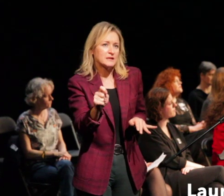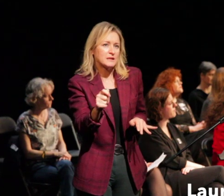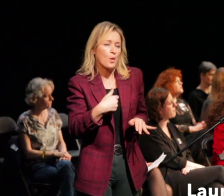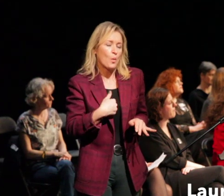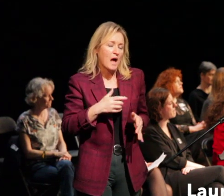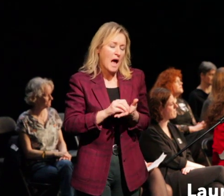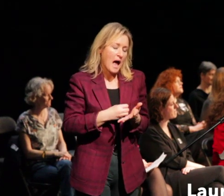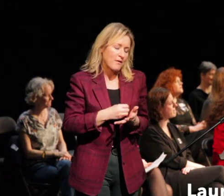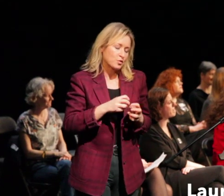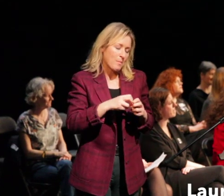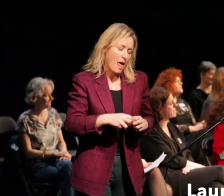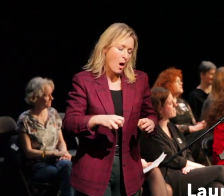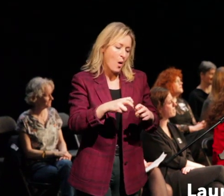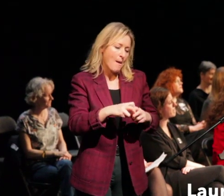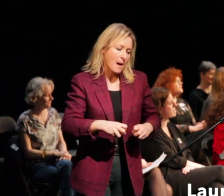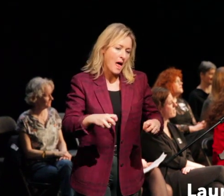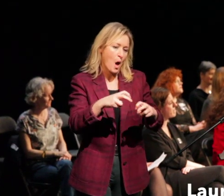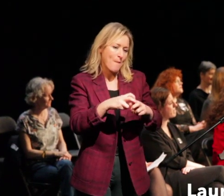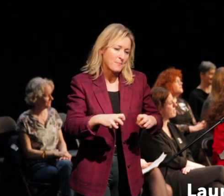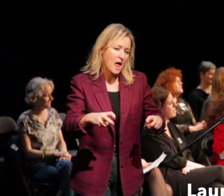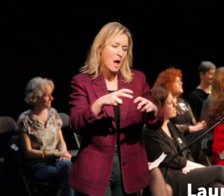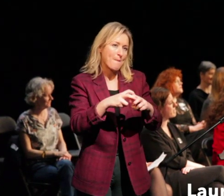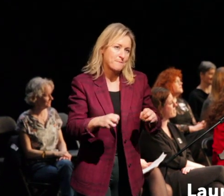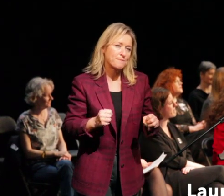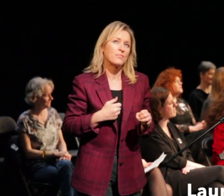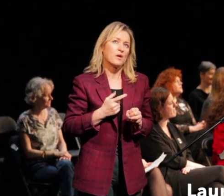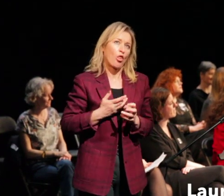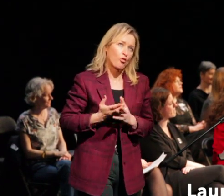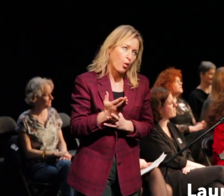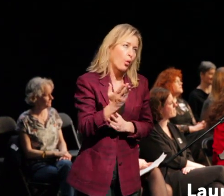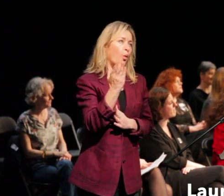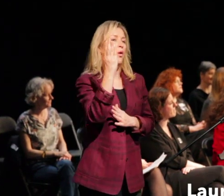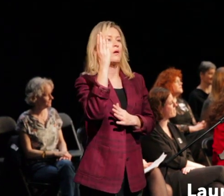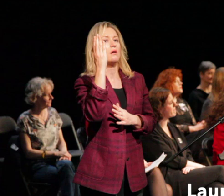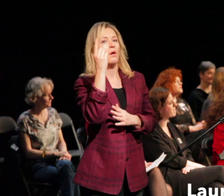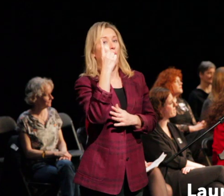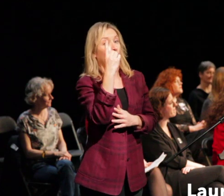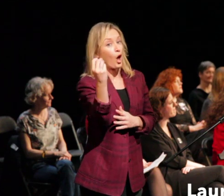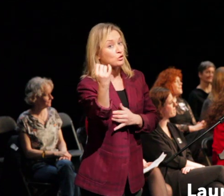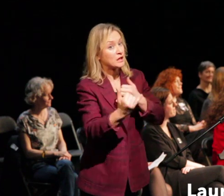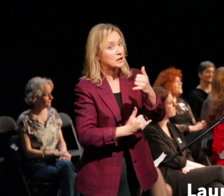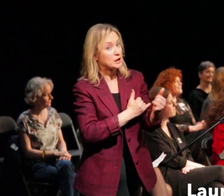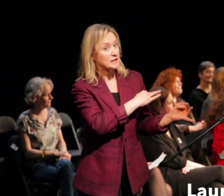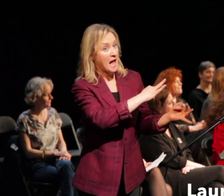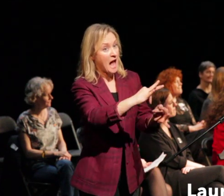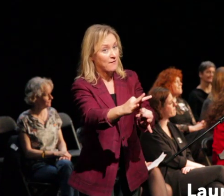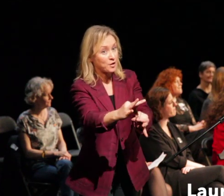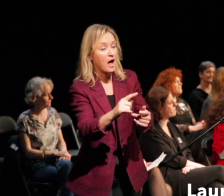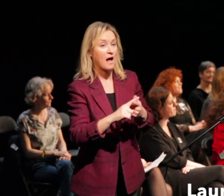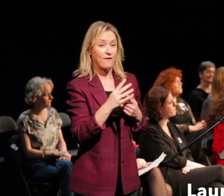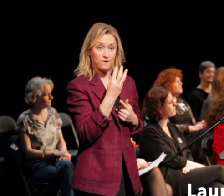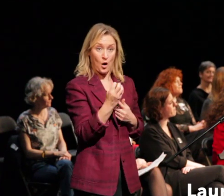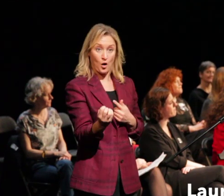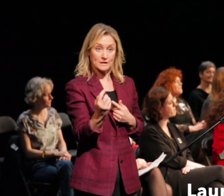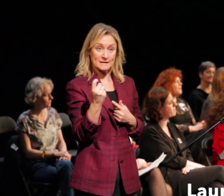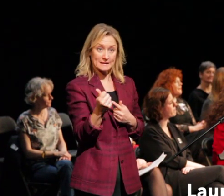more time and murdering Desdemona post-prayer. We're there, 100 years after and 400 years since, and